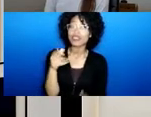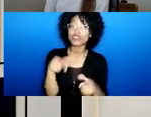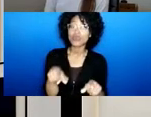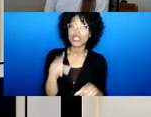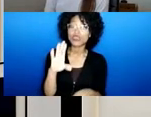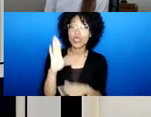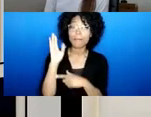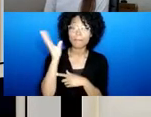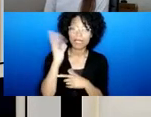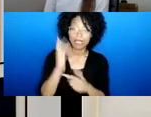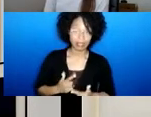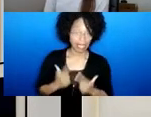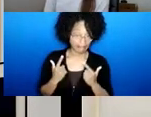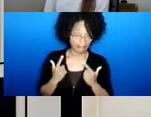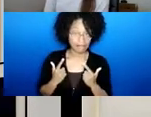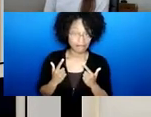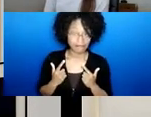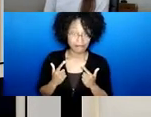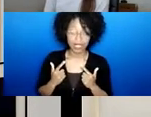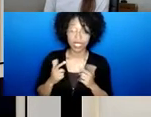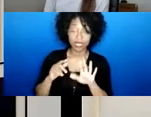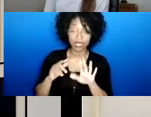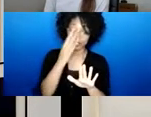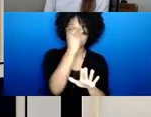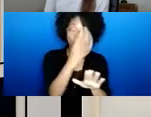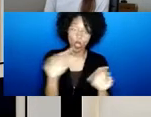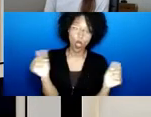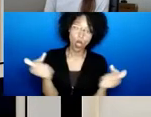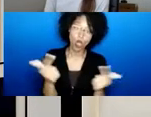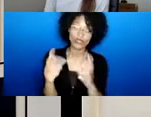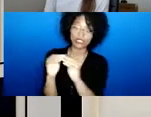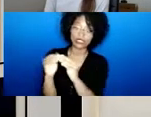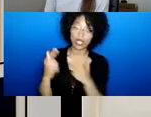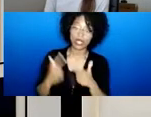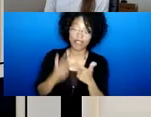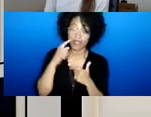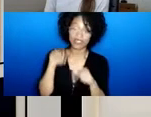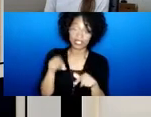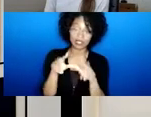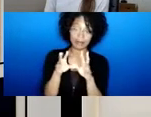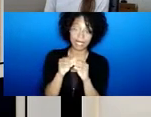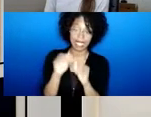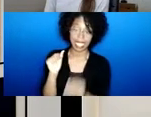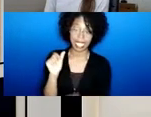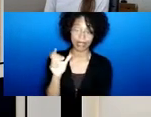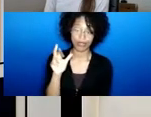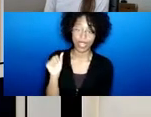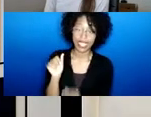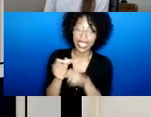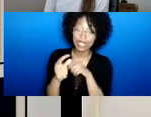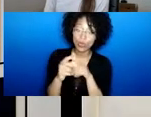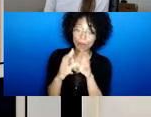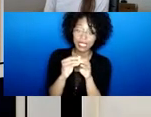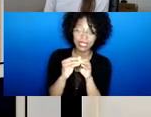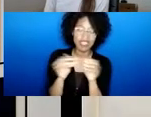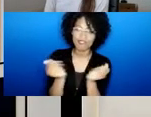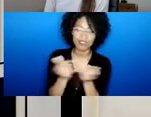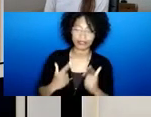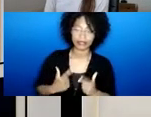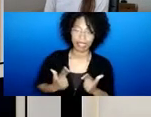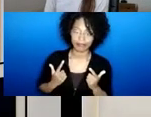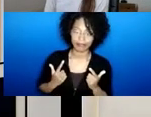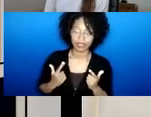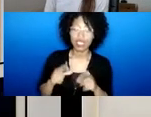live and all of the sessions are live for the meeting, you will be able to show